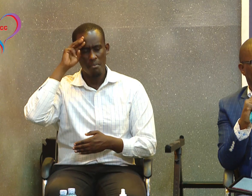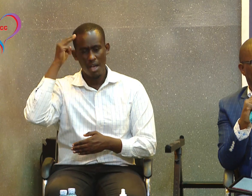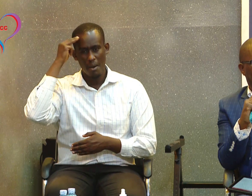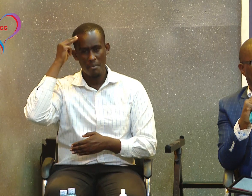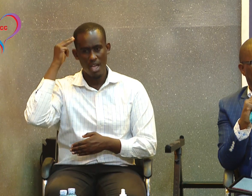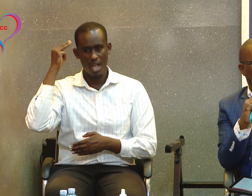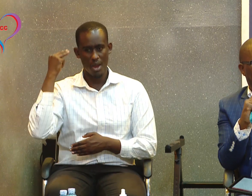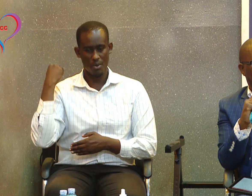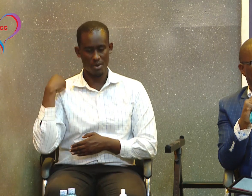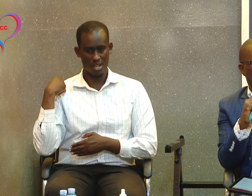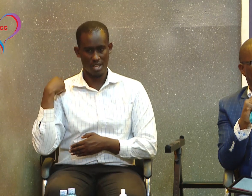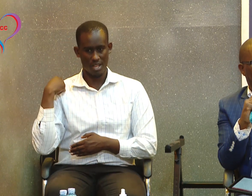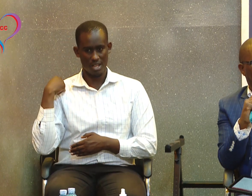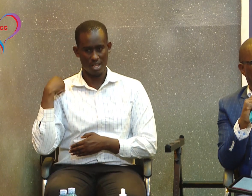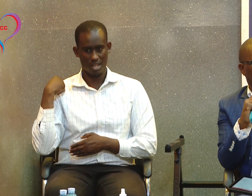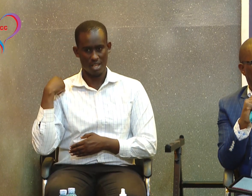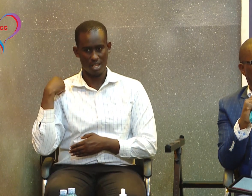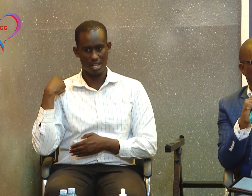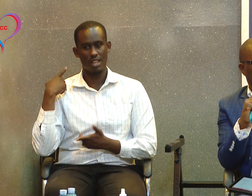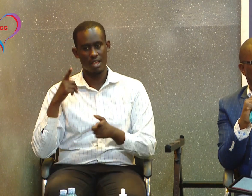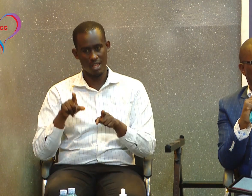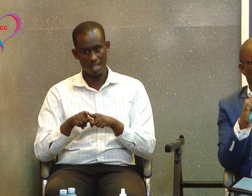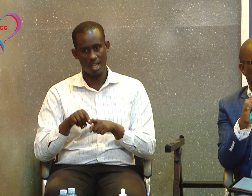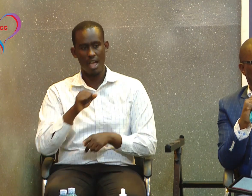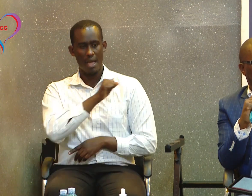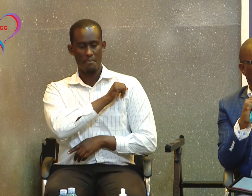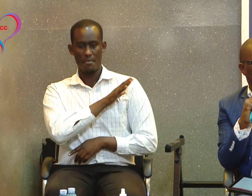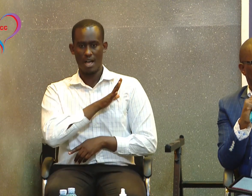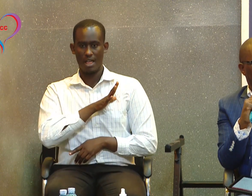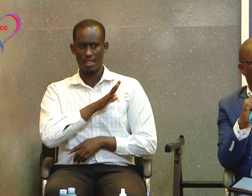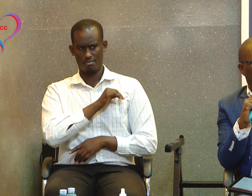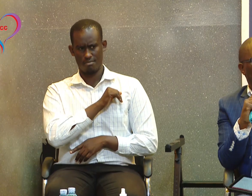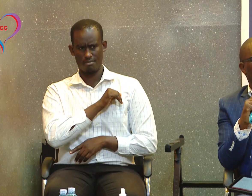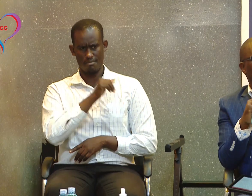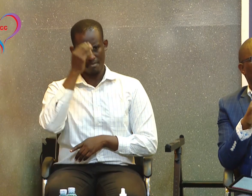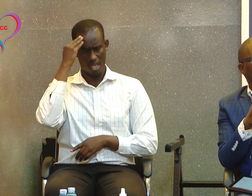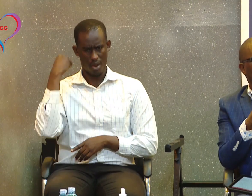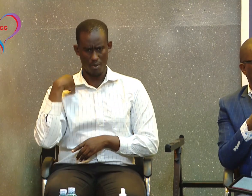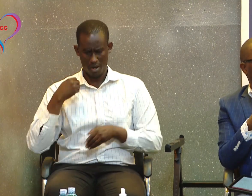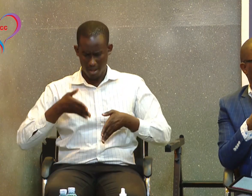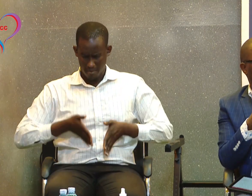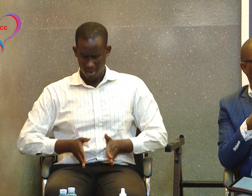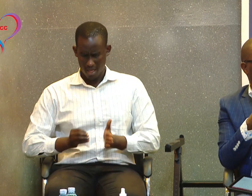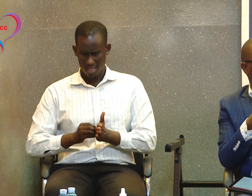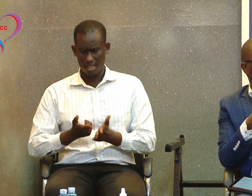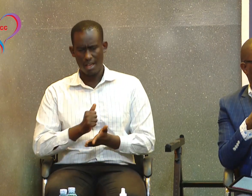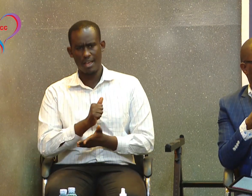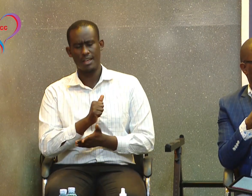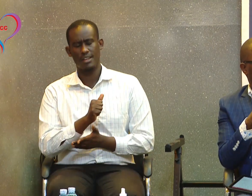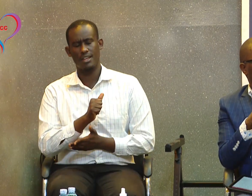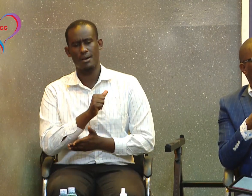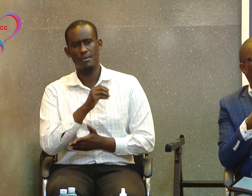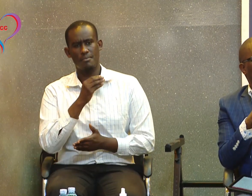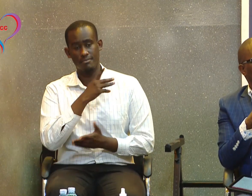Jesus. Maria Magdalena ne Maria mama wa Yesu. Do you know what connected them? Mumanye